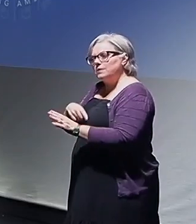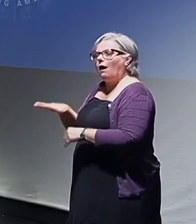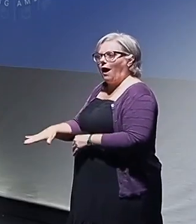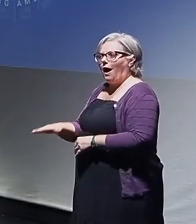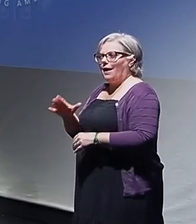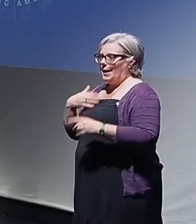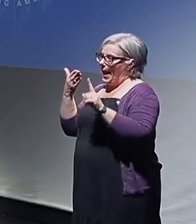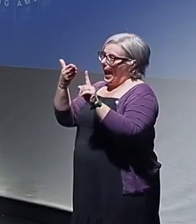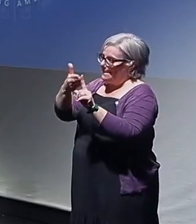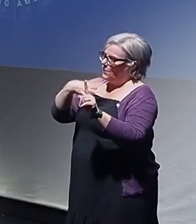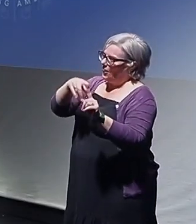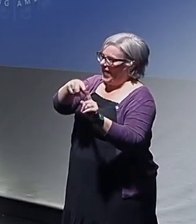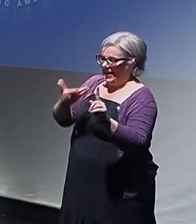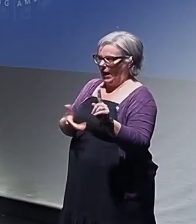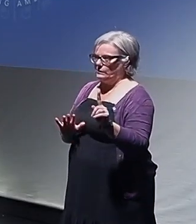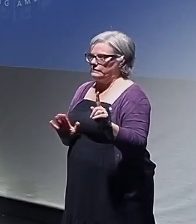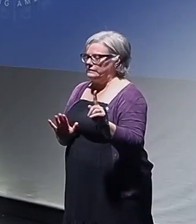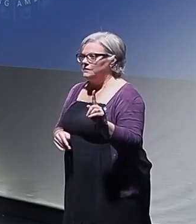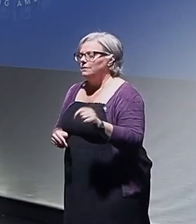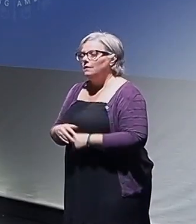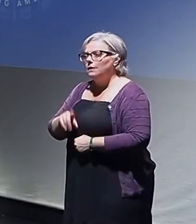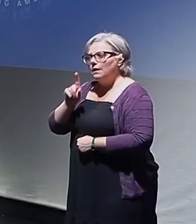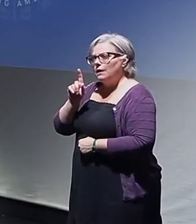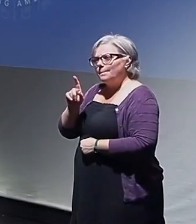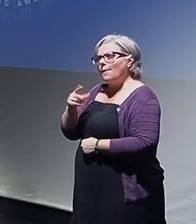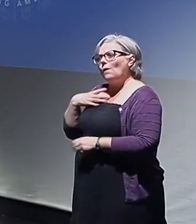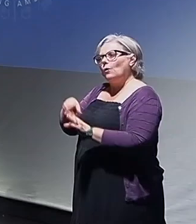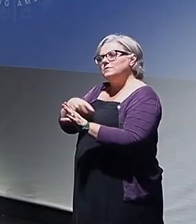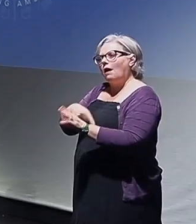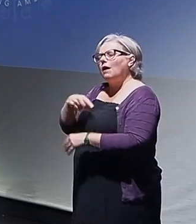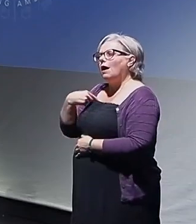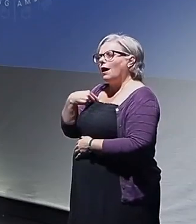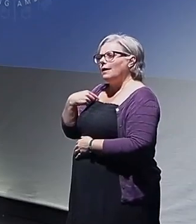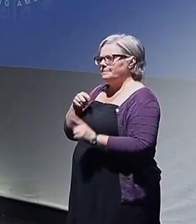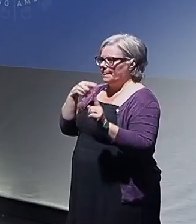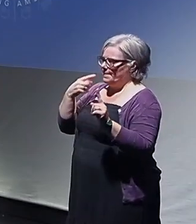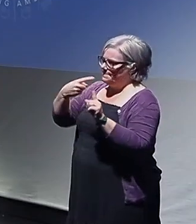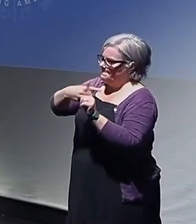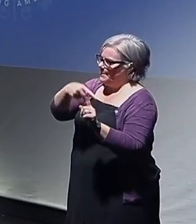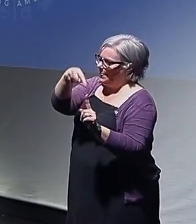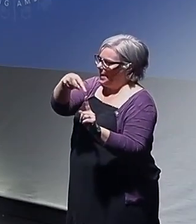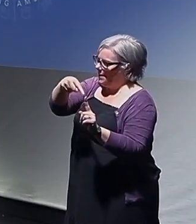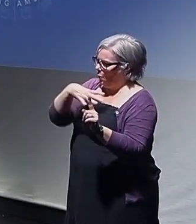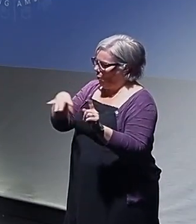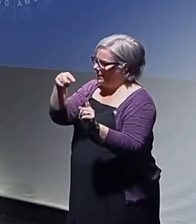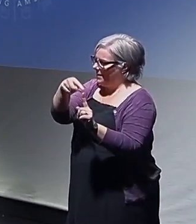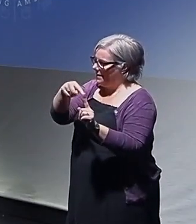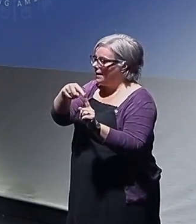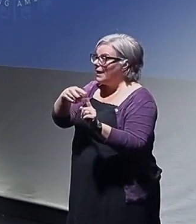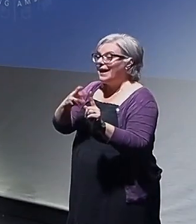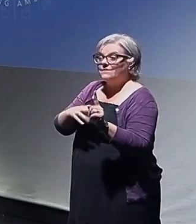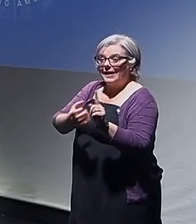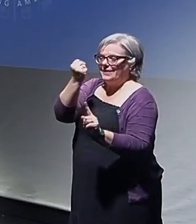laughs. When I was younger, it was very much, that's what we did. And if you did it, then everyone was